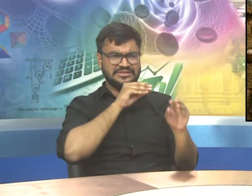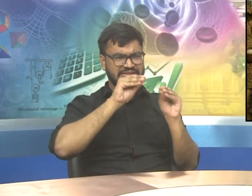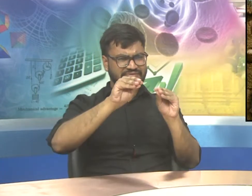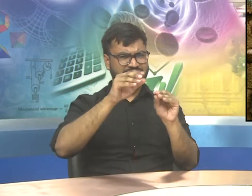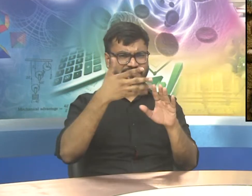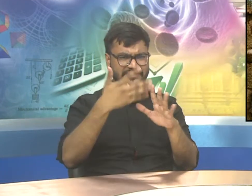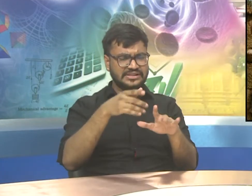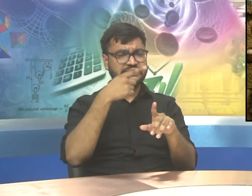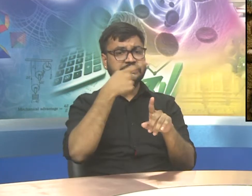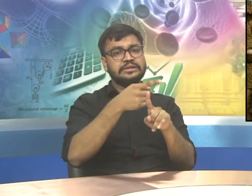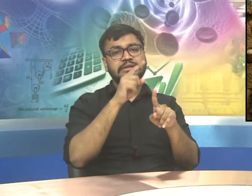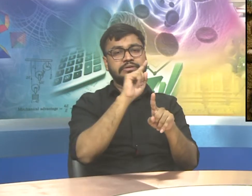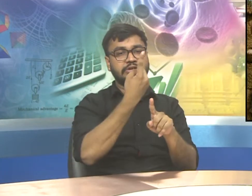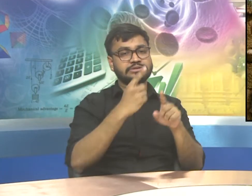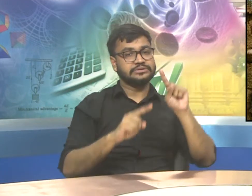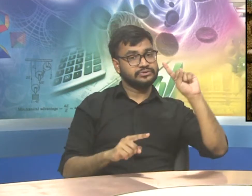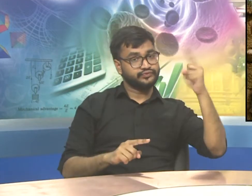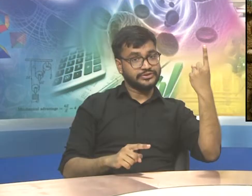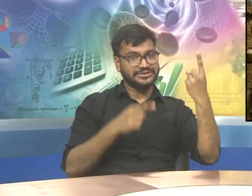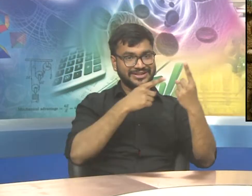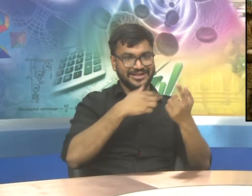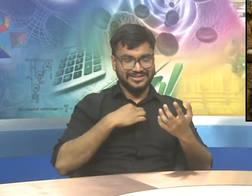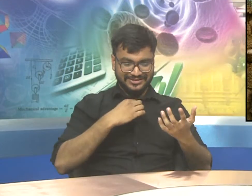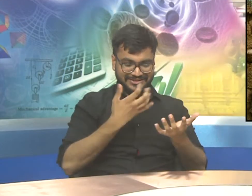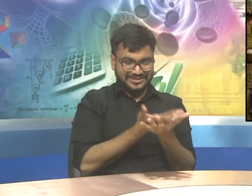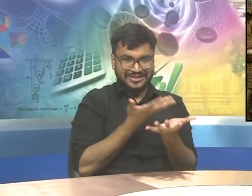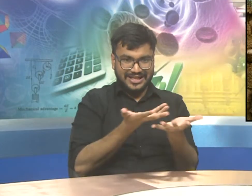The picture you can see on the screen.